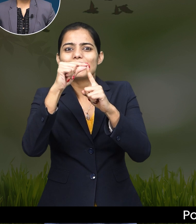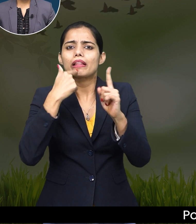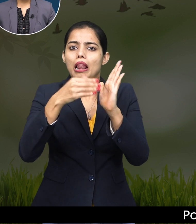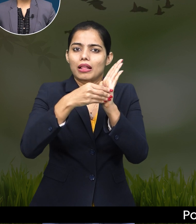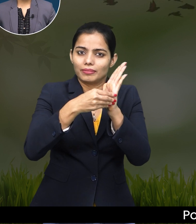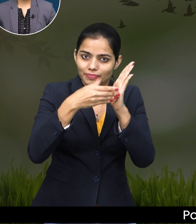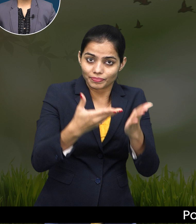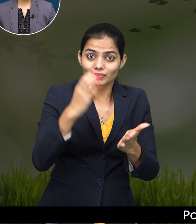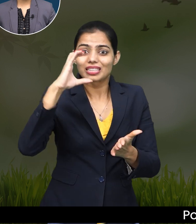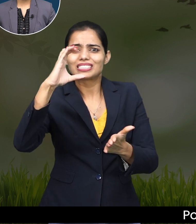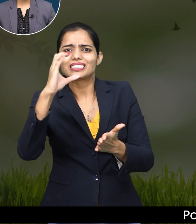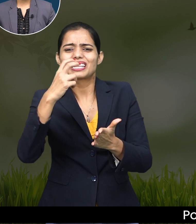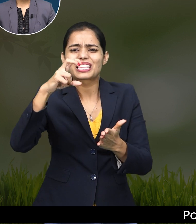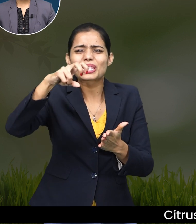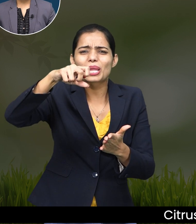pomegranate,